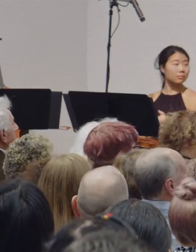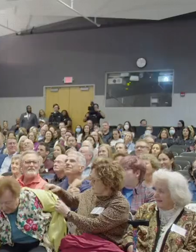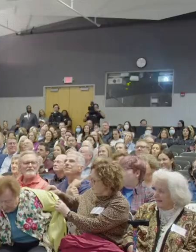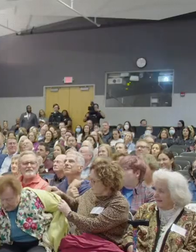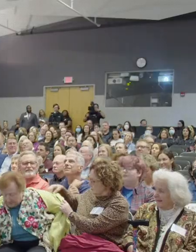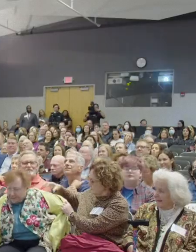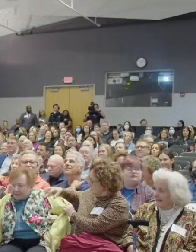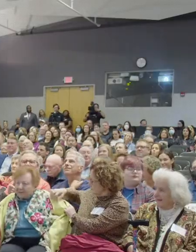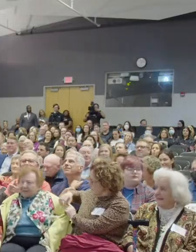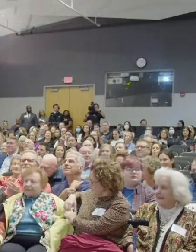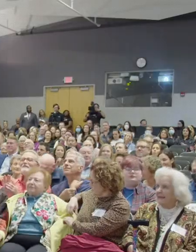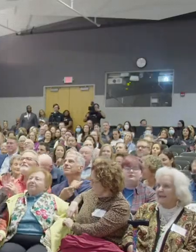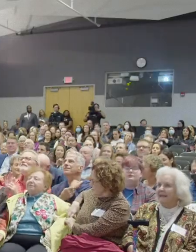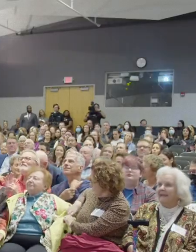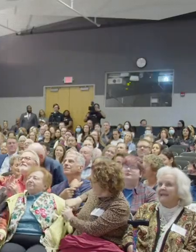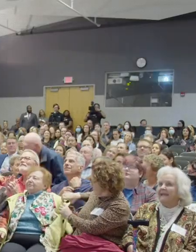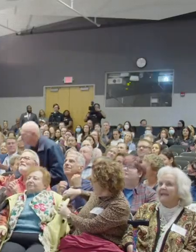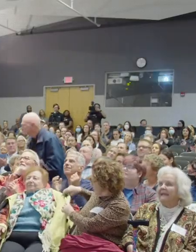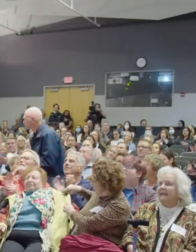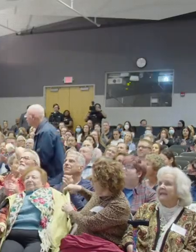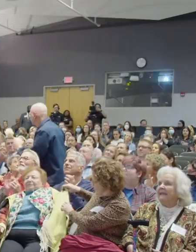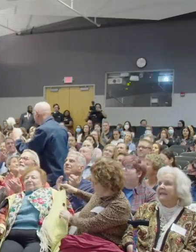Lot Silberstein.